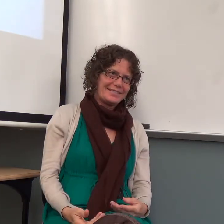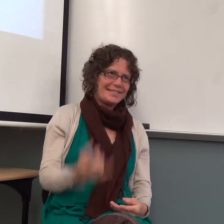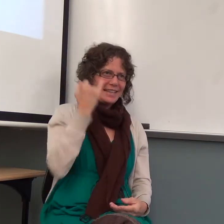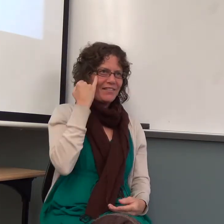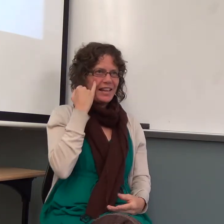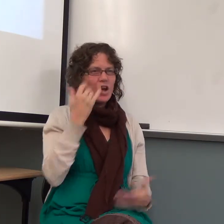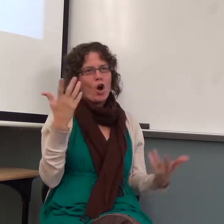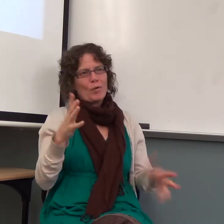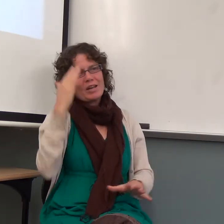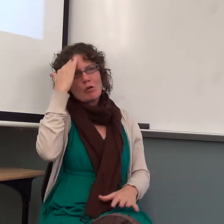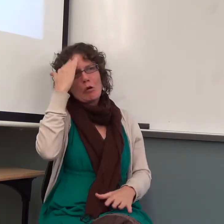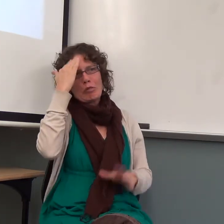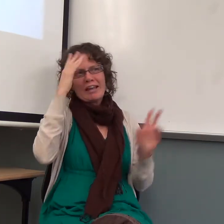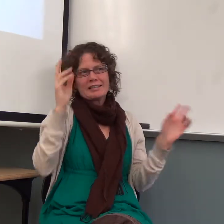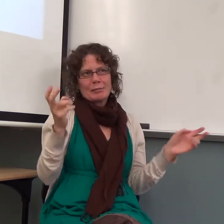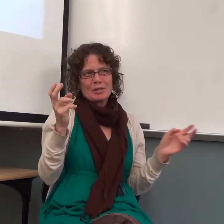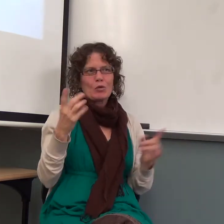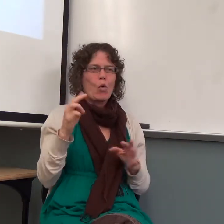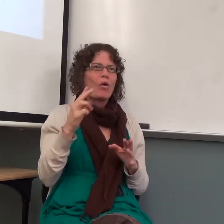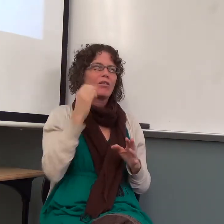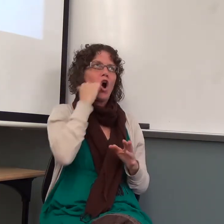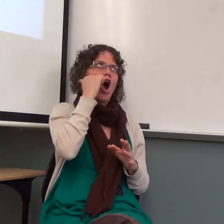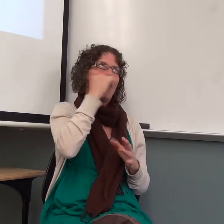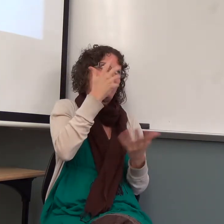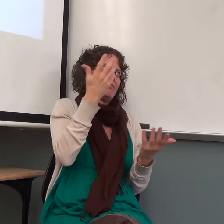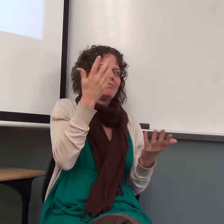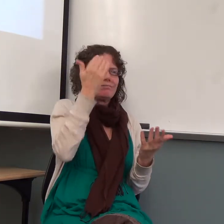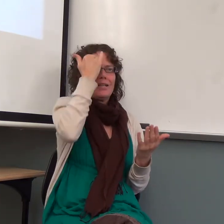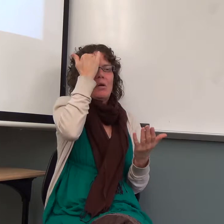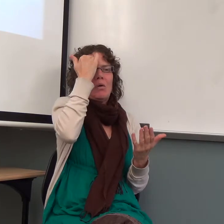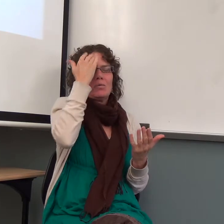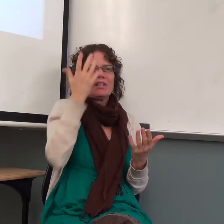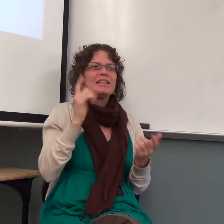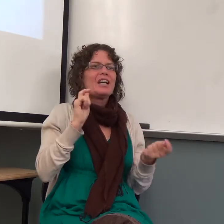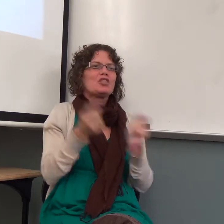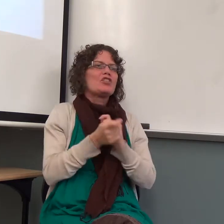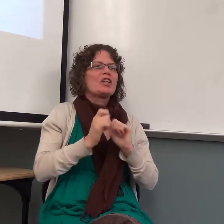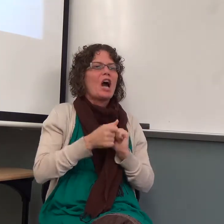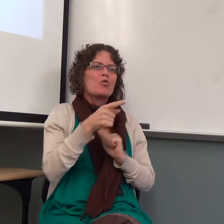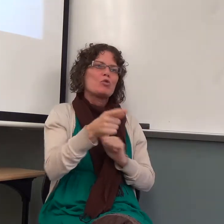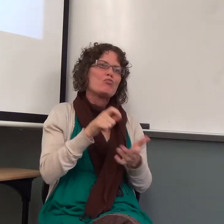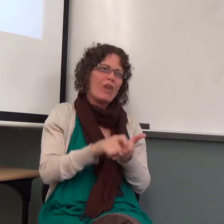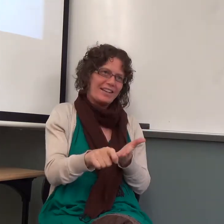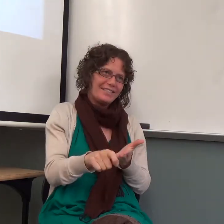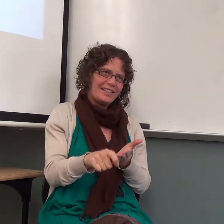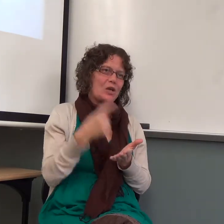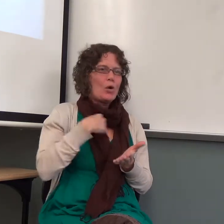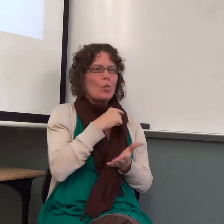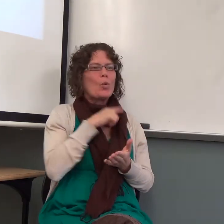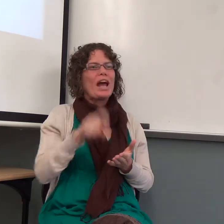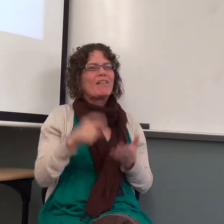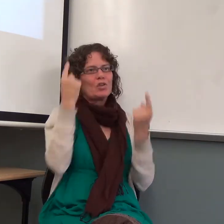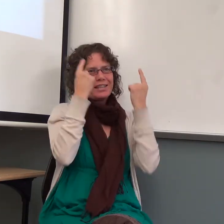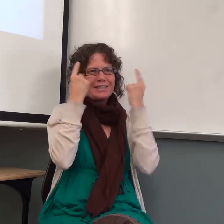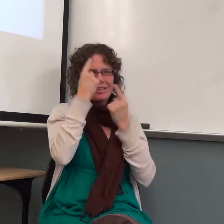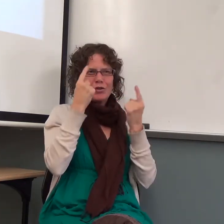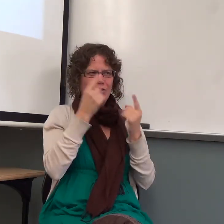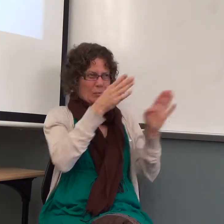about the particular subject, or it's commonly known, it changes the way you write. So we have to consider whether or not they need convincing. It becomes